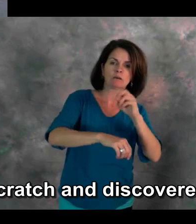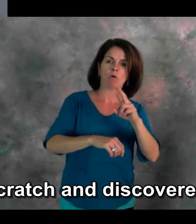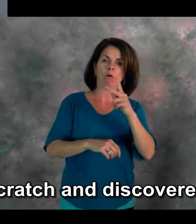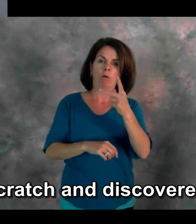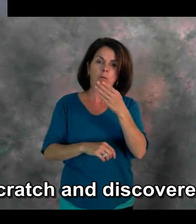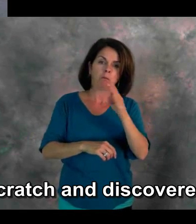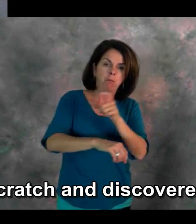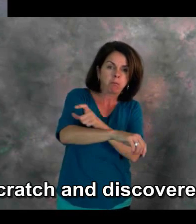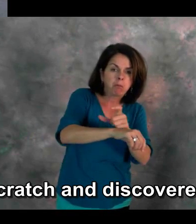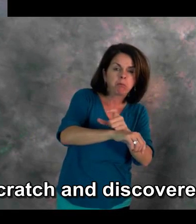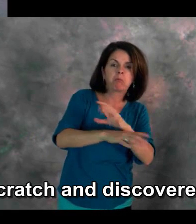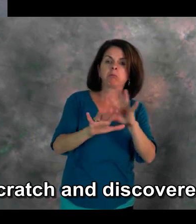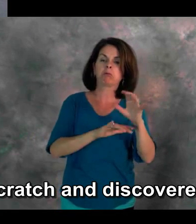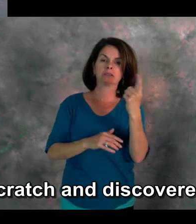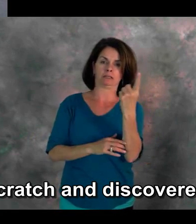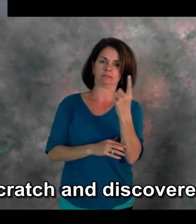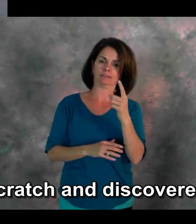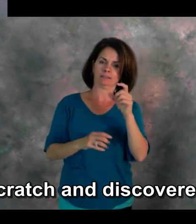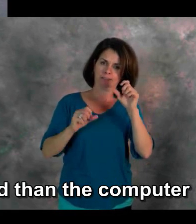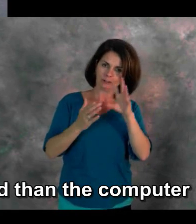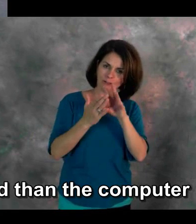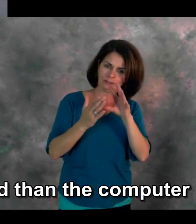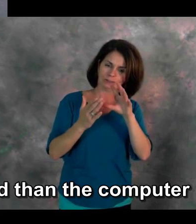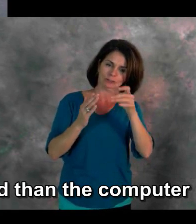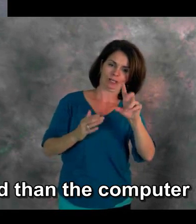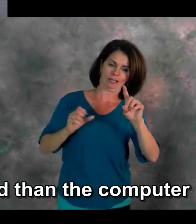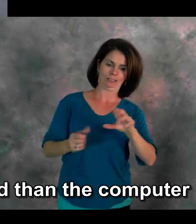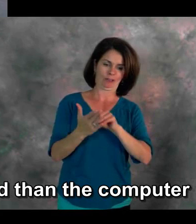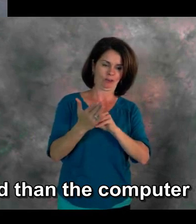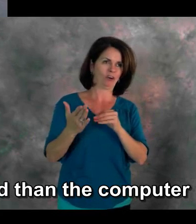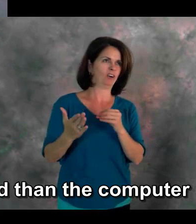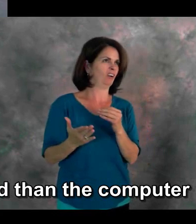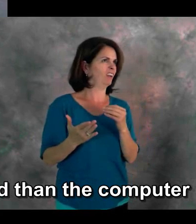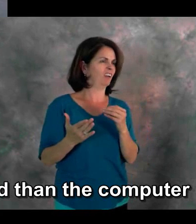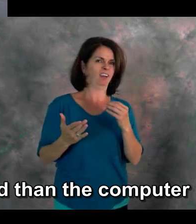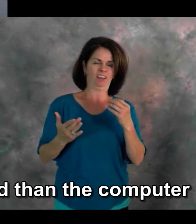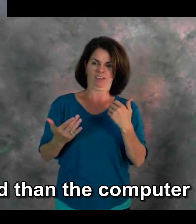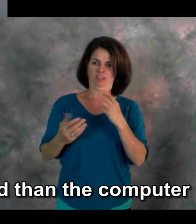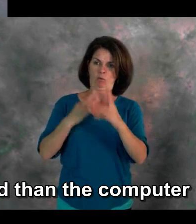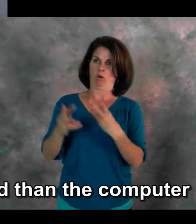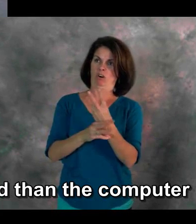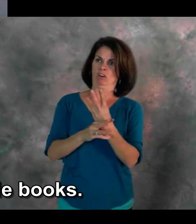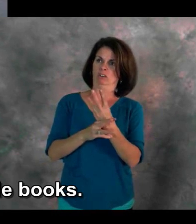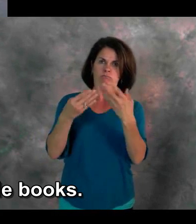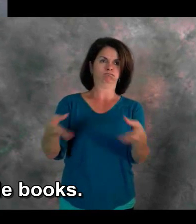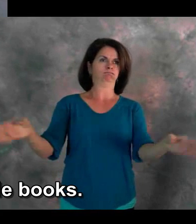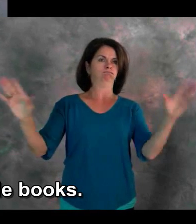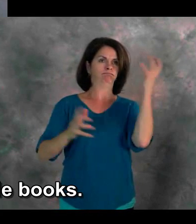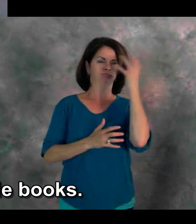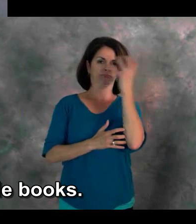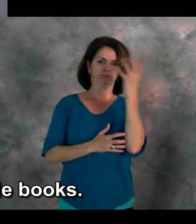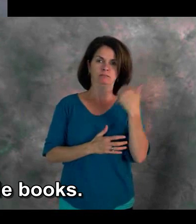or a scratch and discover that there is more to the world than the computer